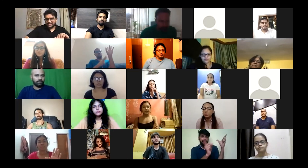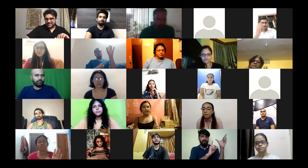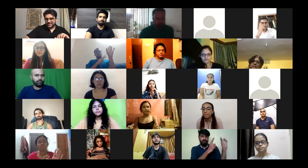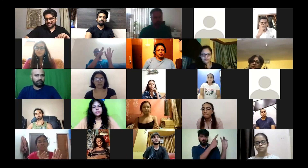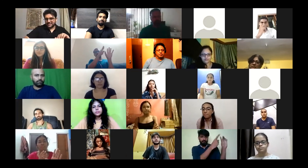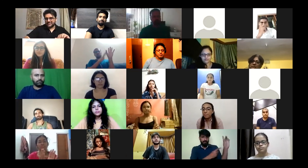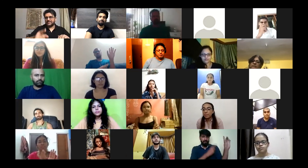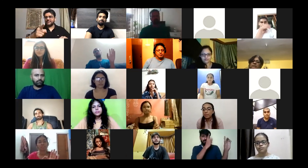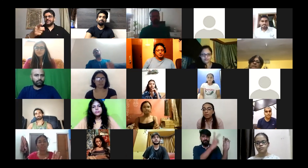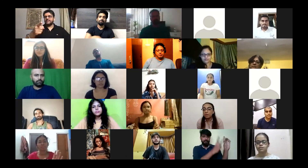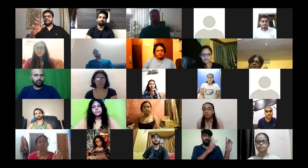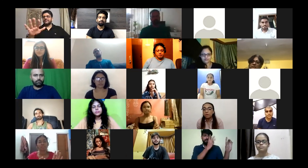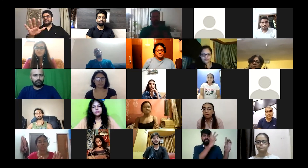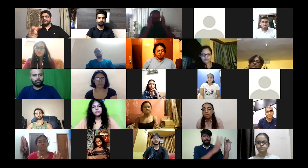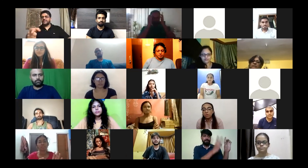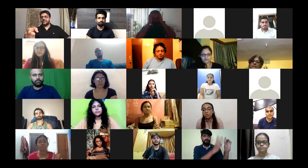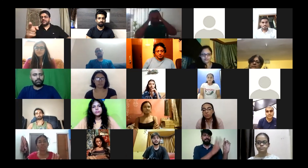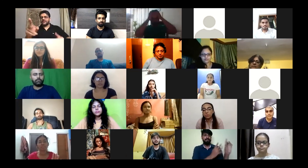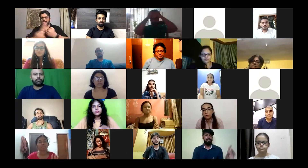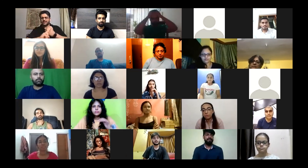fingers.